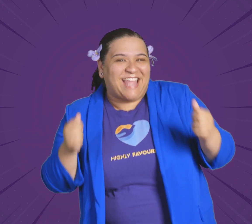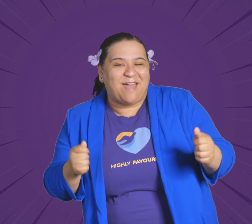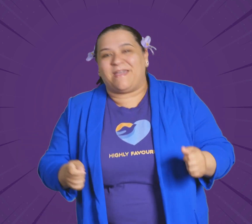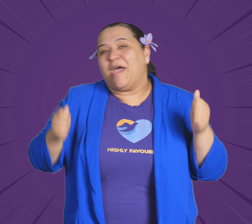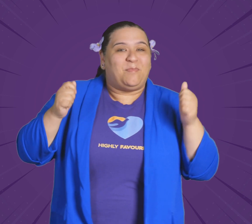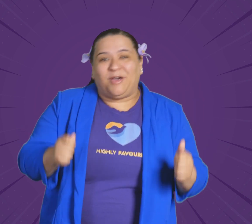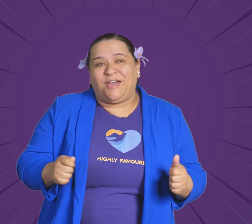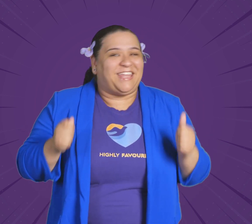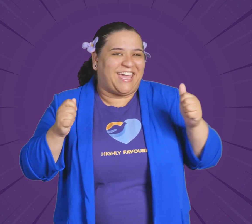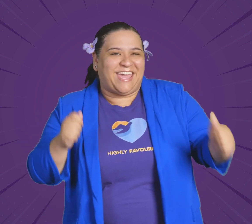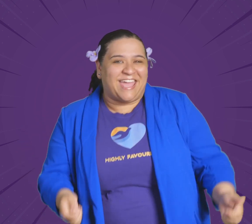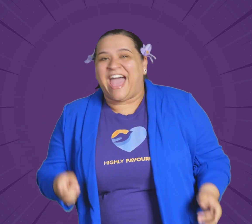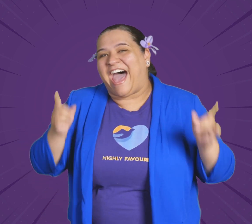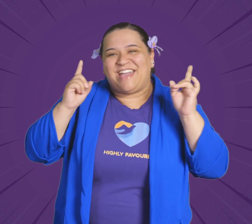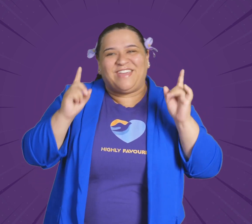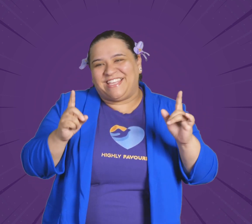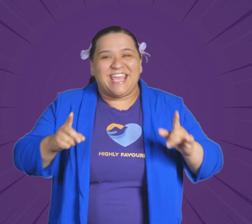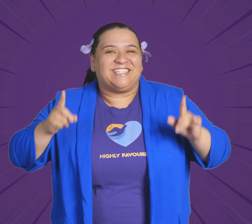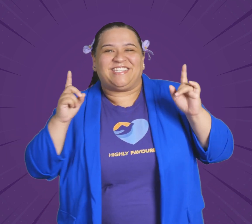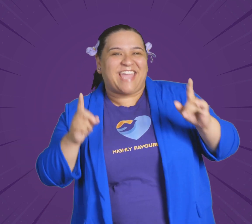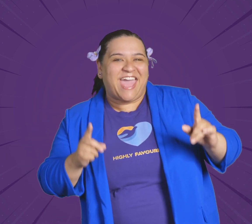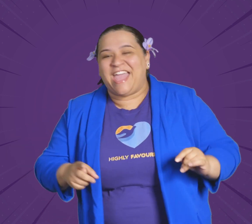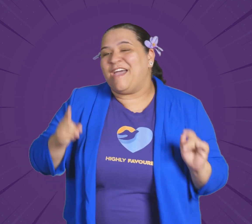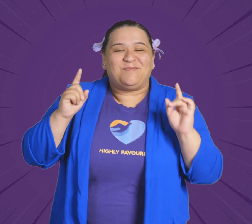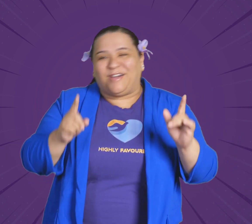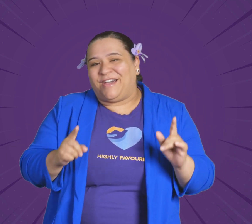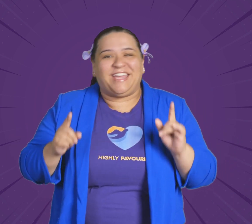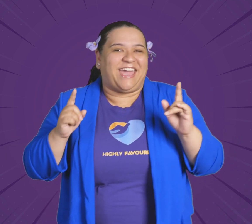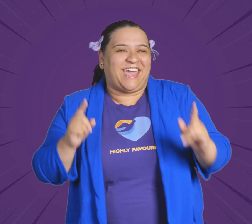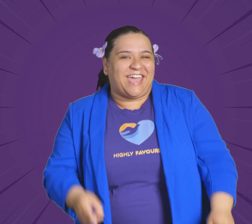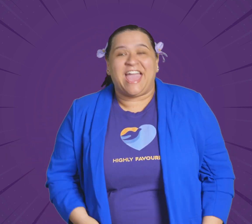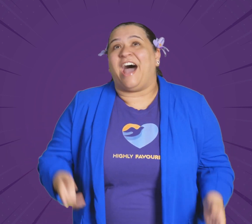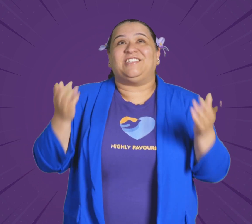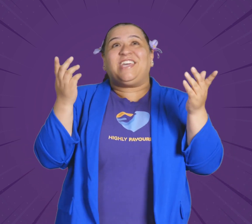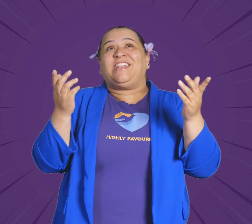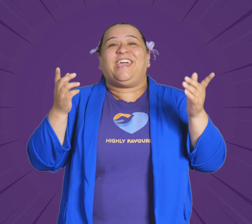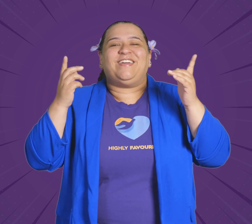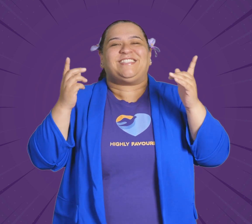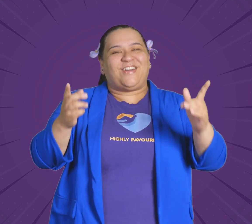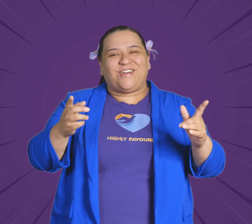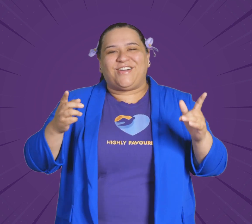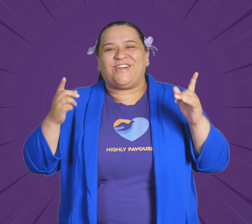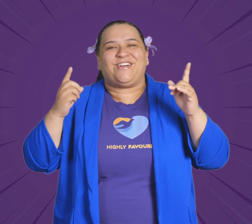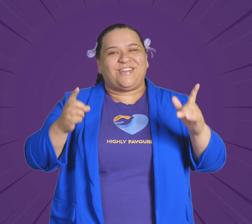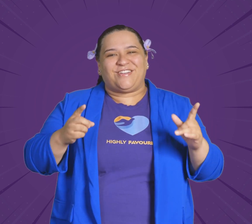lamp burning. I am his to stay burning until he